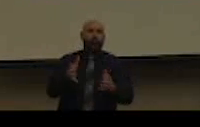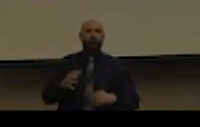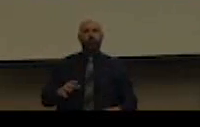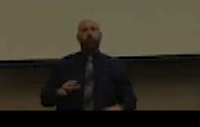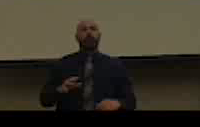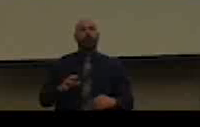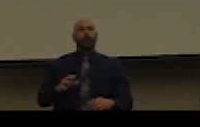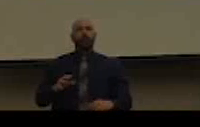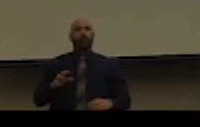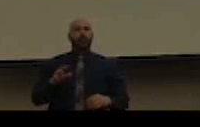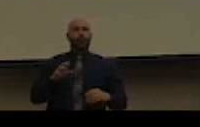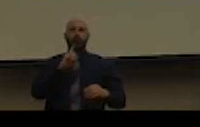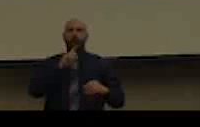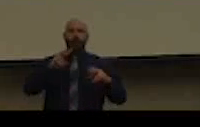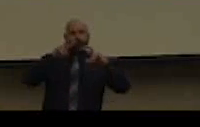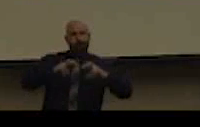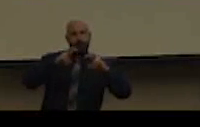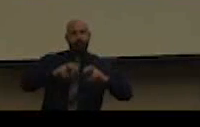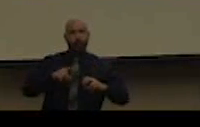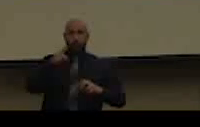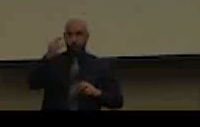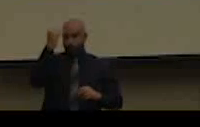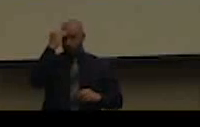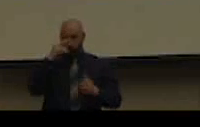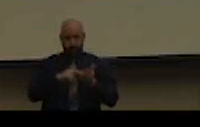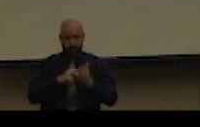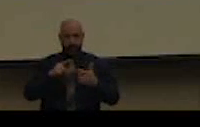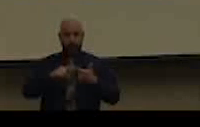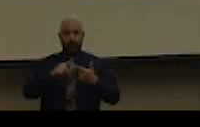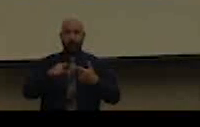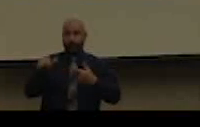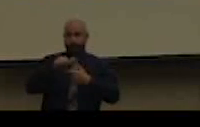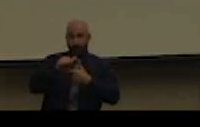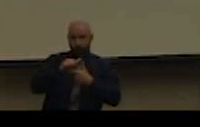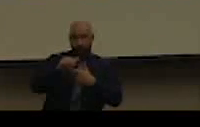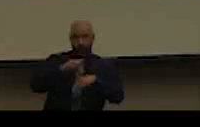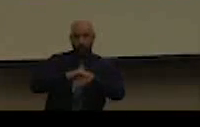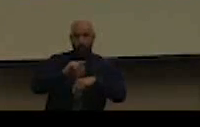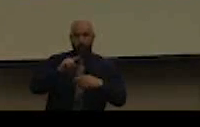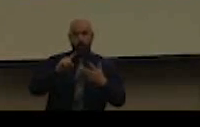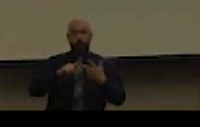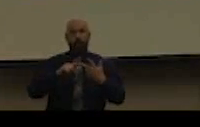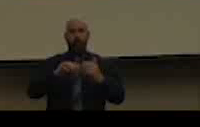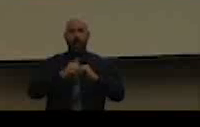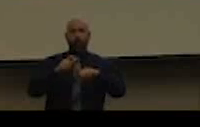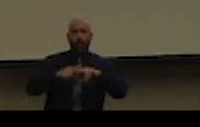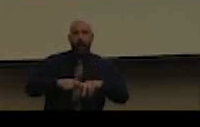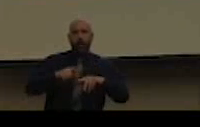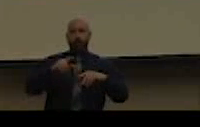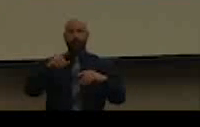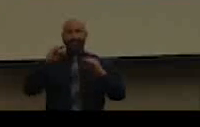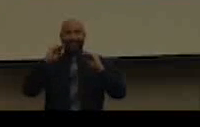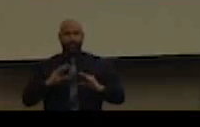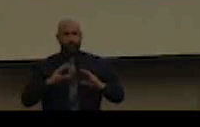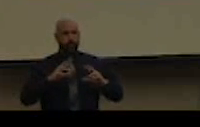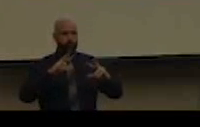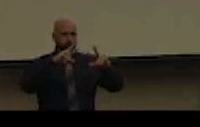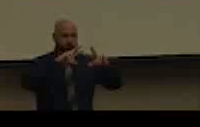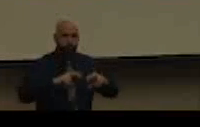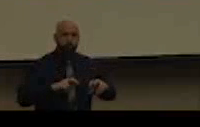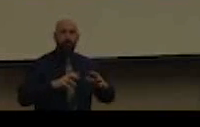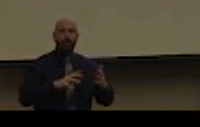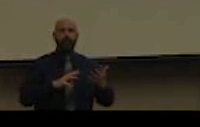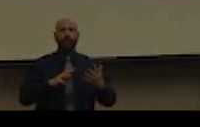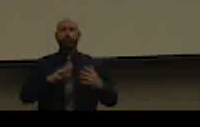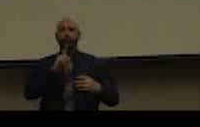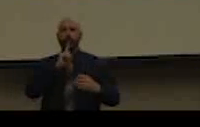on it? Do your teachers know what it is? Have they been trained on it? How reliably, really methodical steps of how you would implement. It